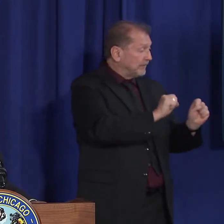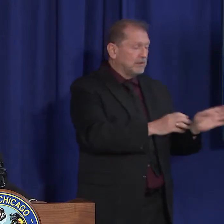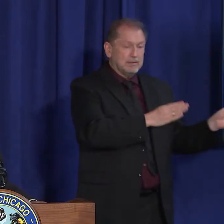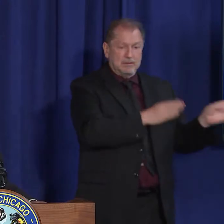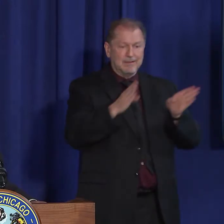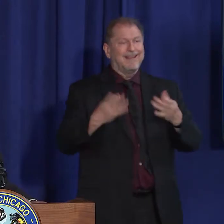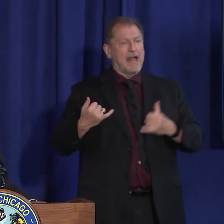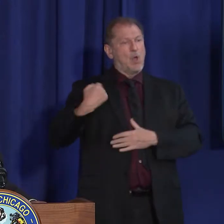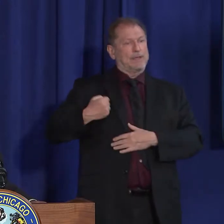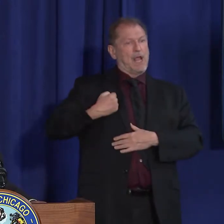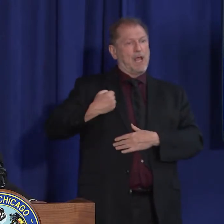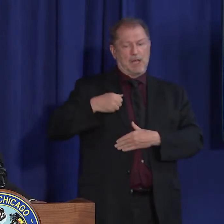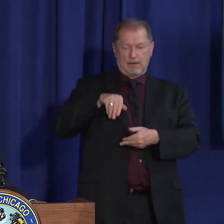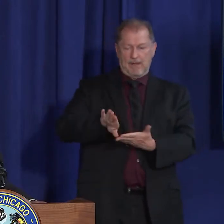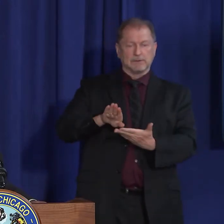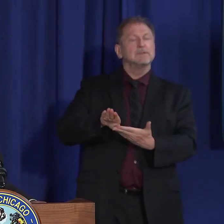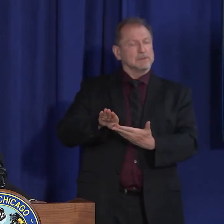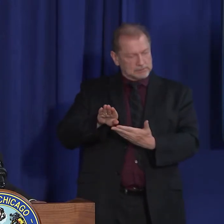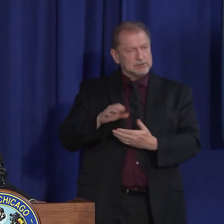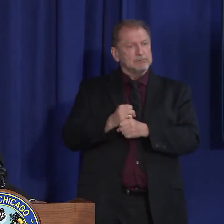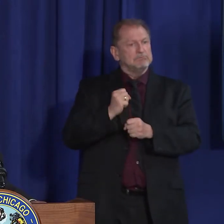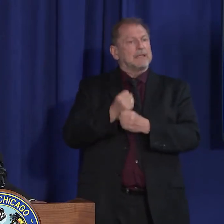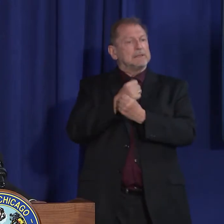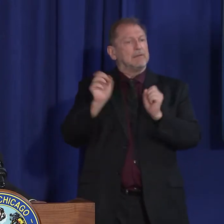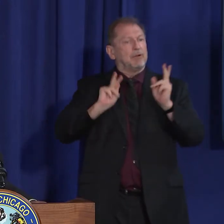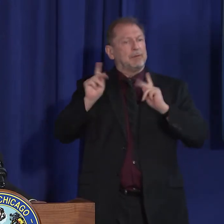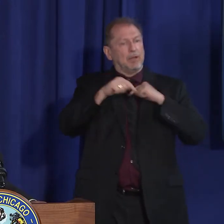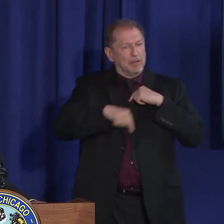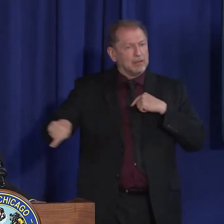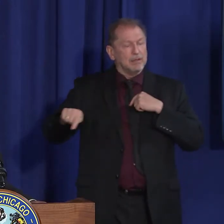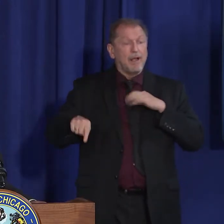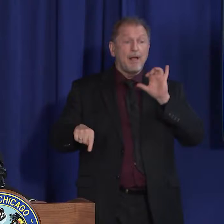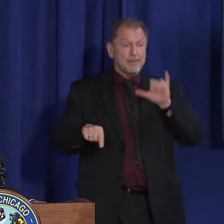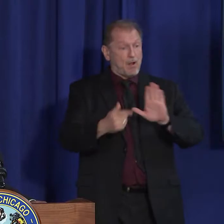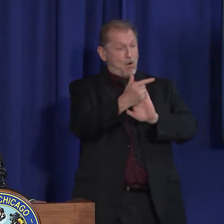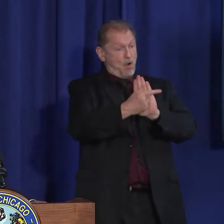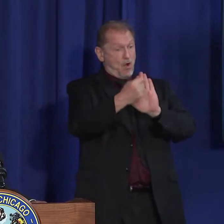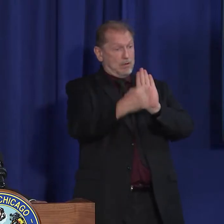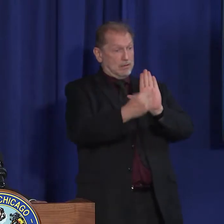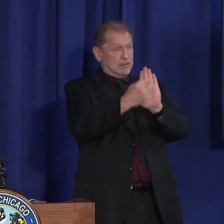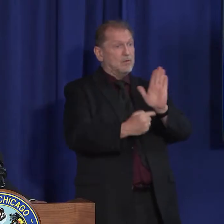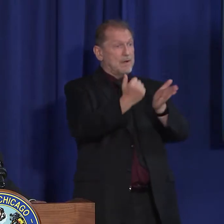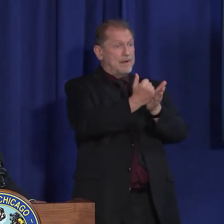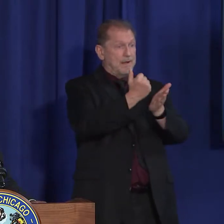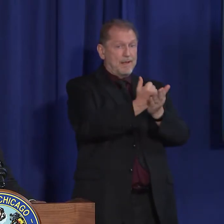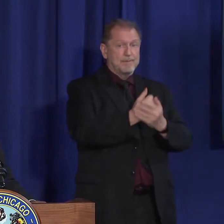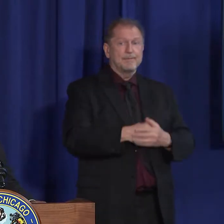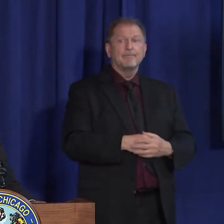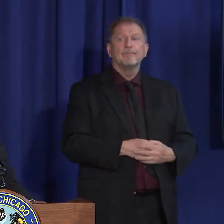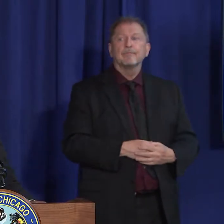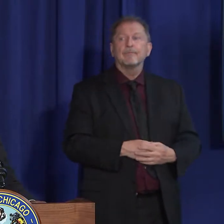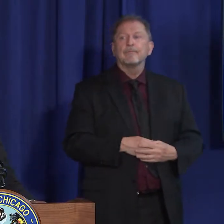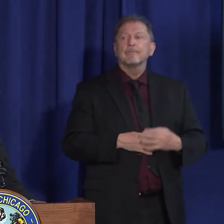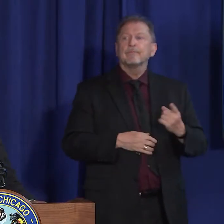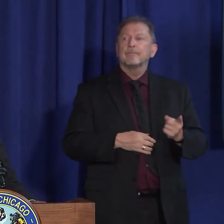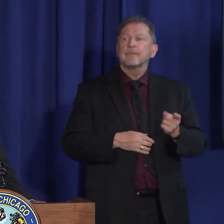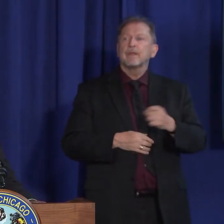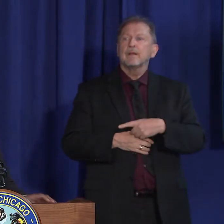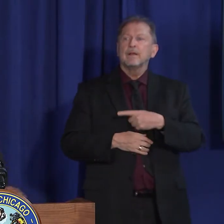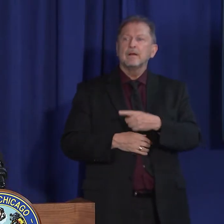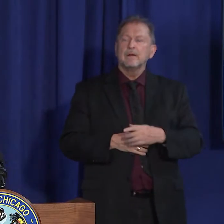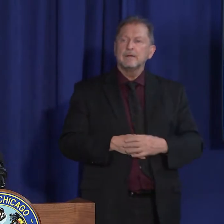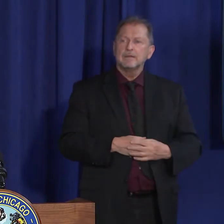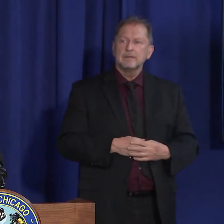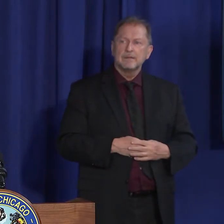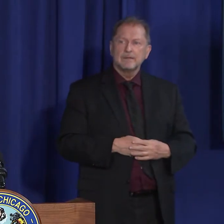safety, and this is a necessary and important tool in that direction. Thanks, Mayor. Coco from Cinevision. Hello, Mayor.